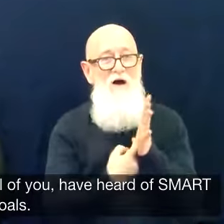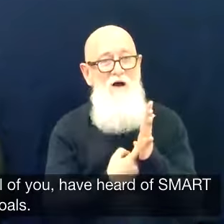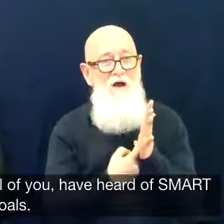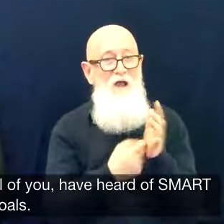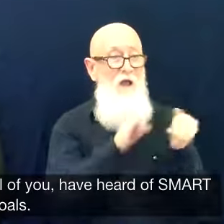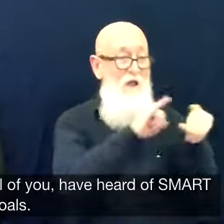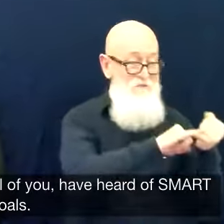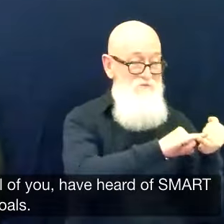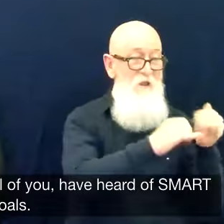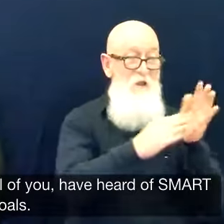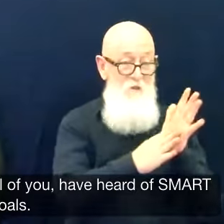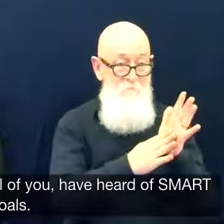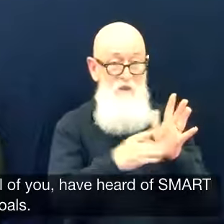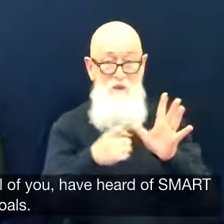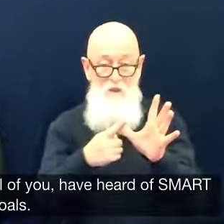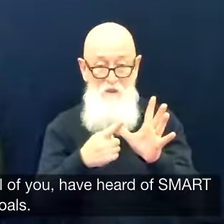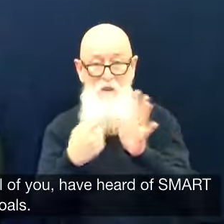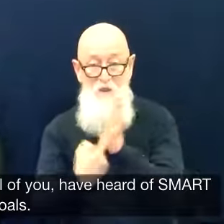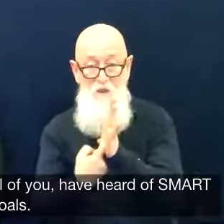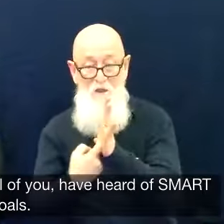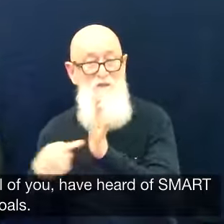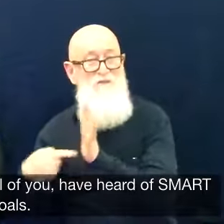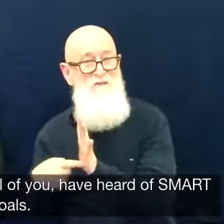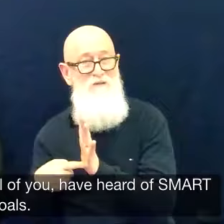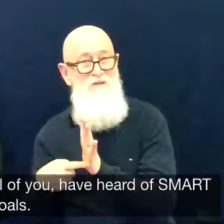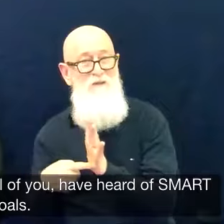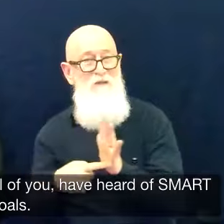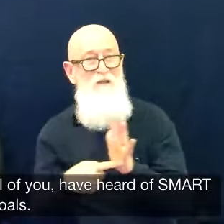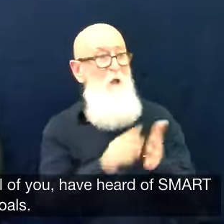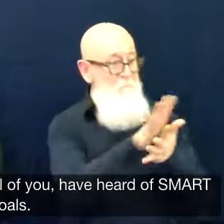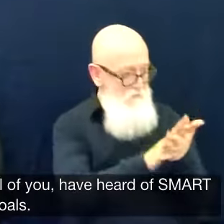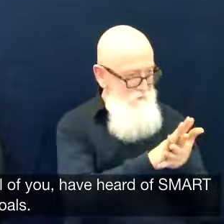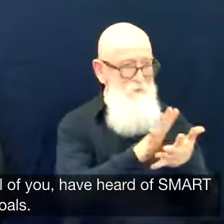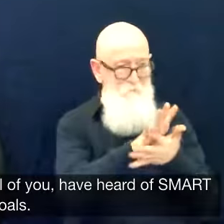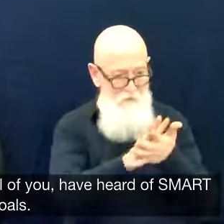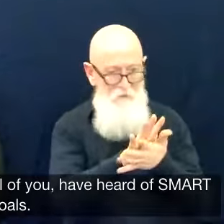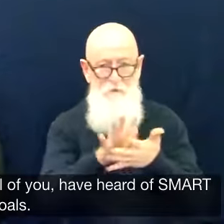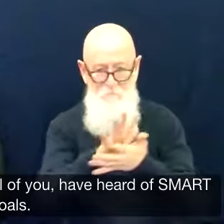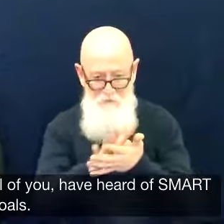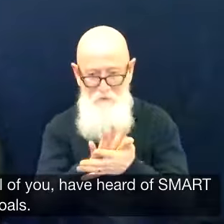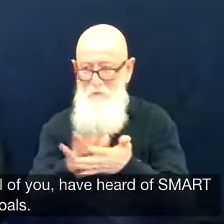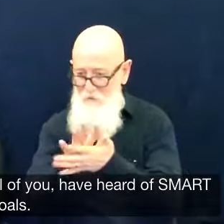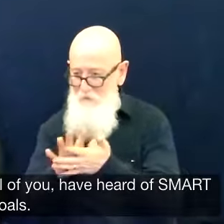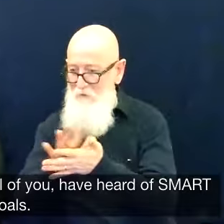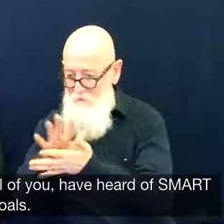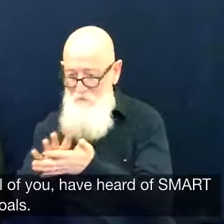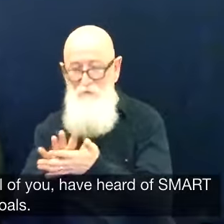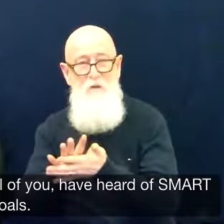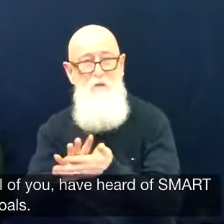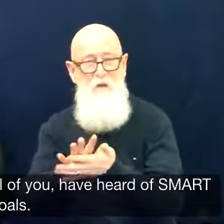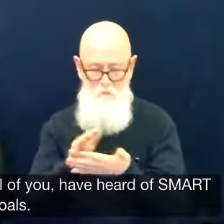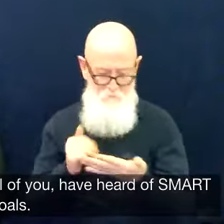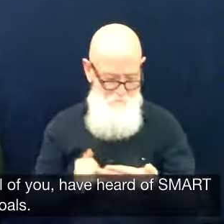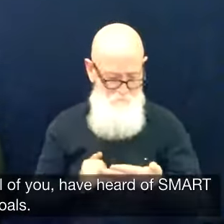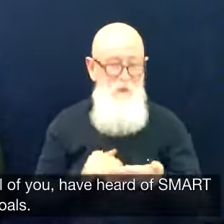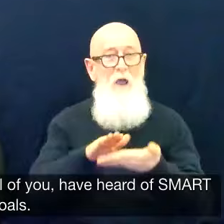SMART goals, and each of those letters stands for something to help you remember some things